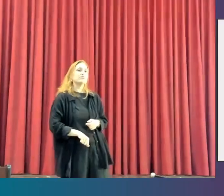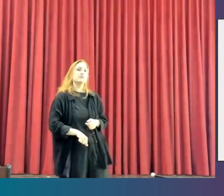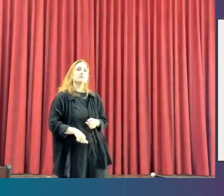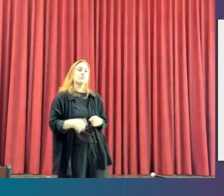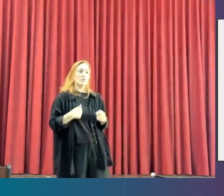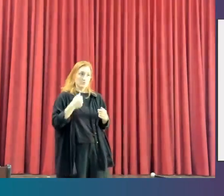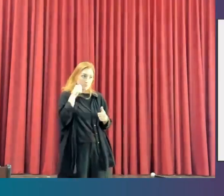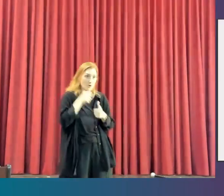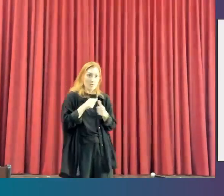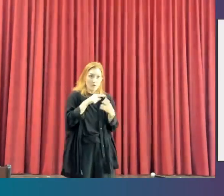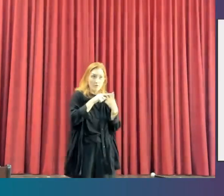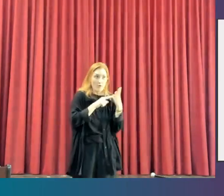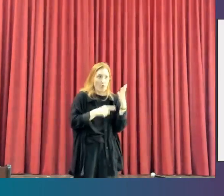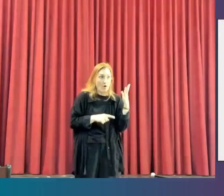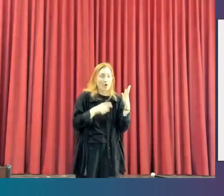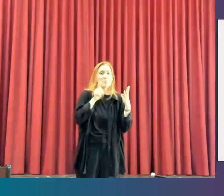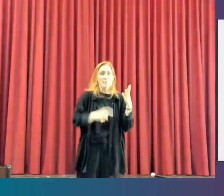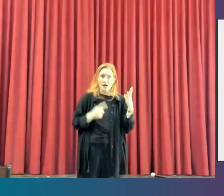criteria.